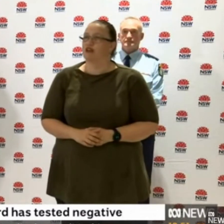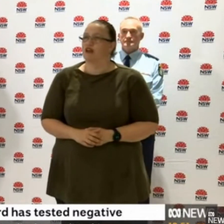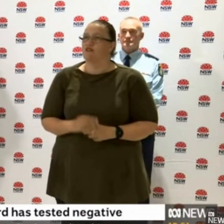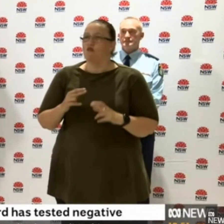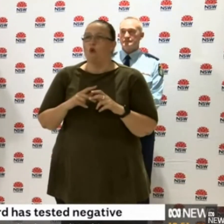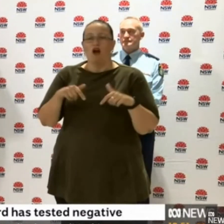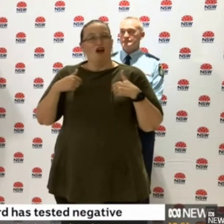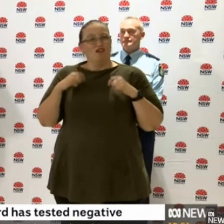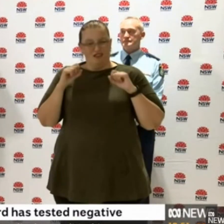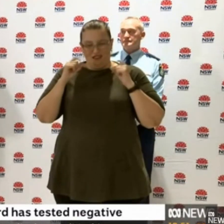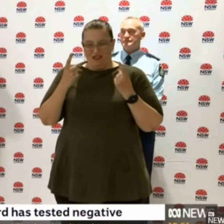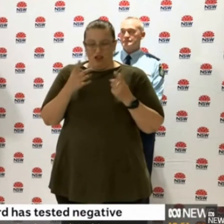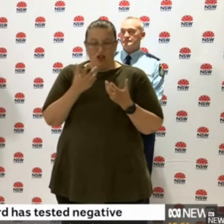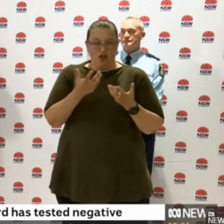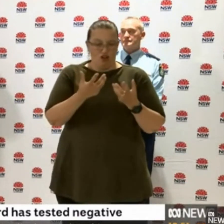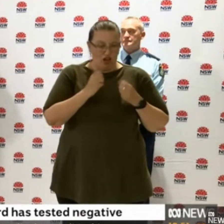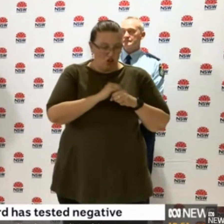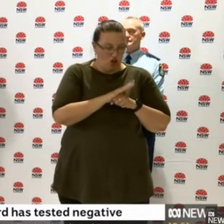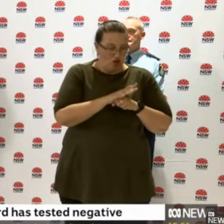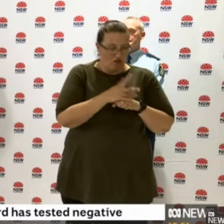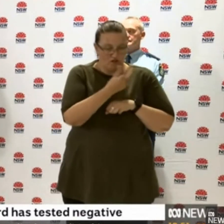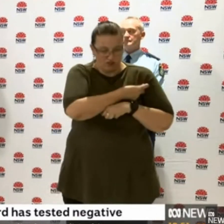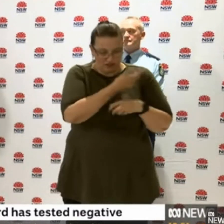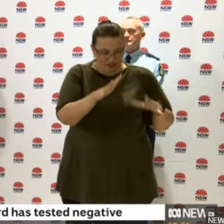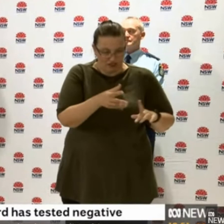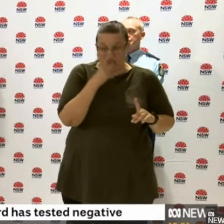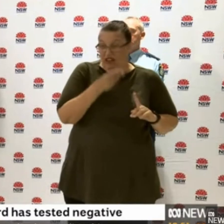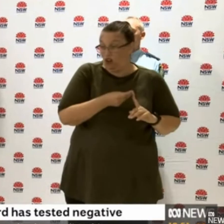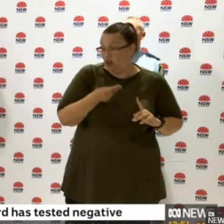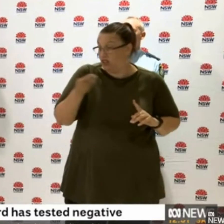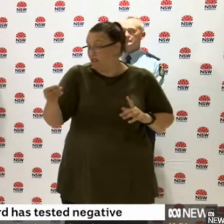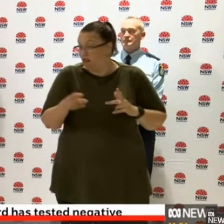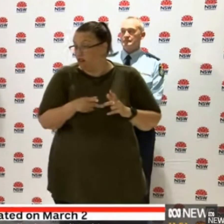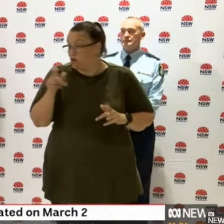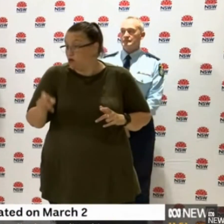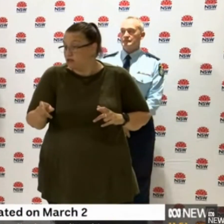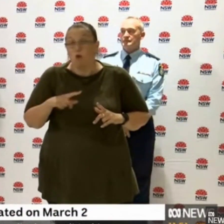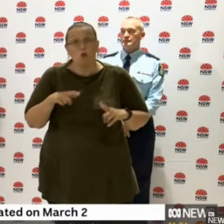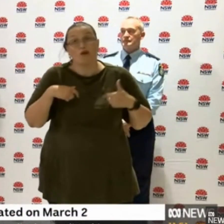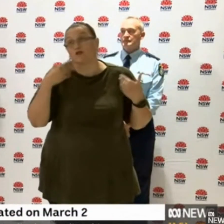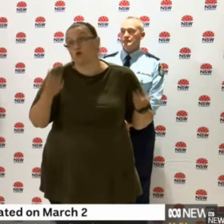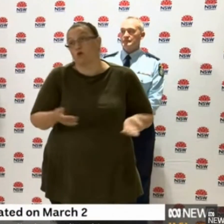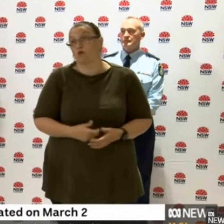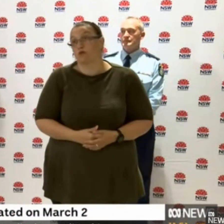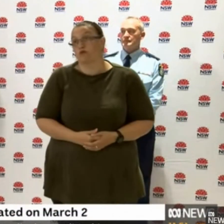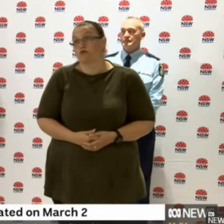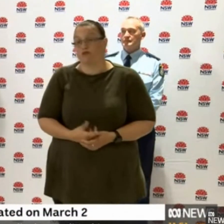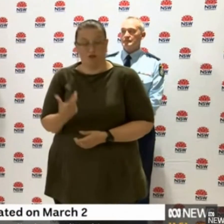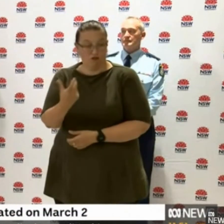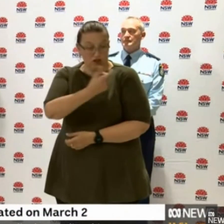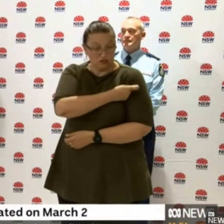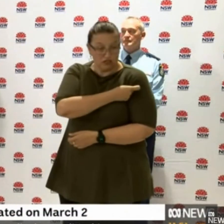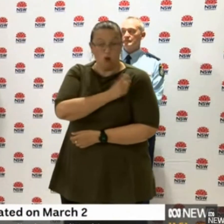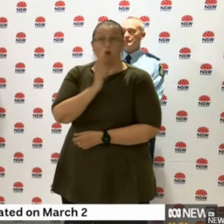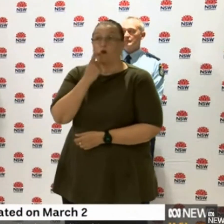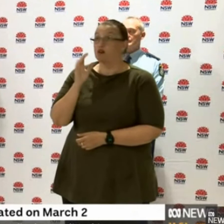understanding about transmission, whilst we are still learning how the vaccines impact transmission,